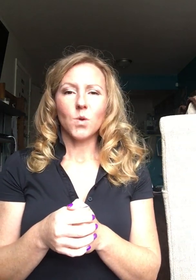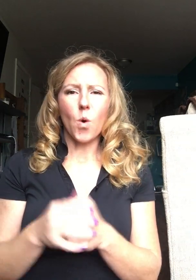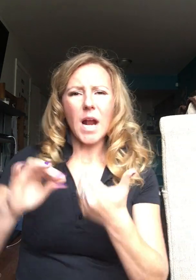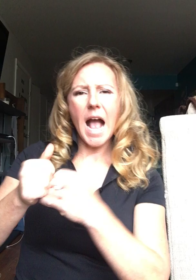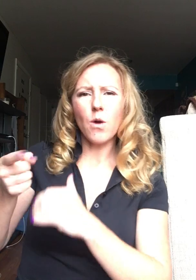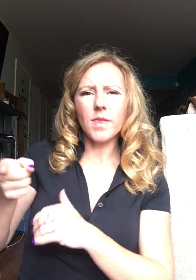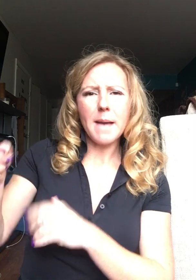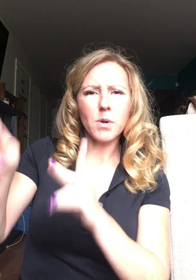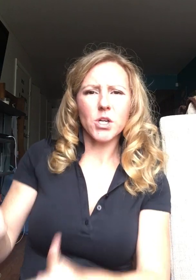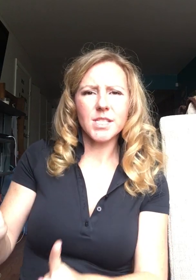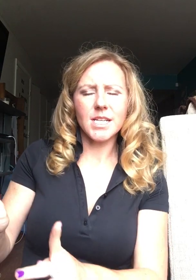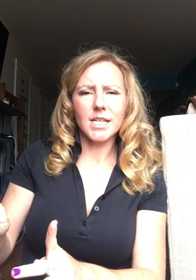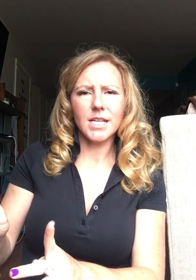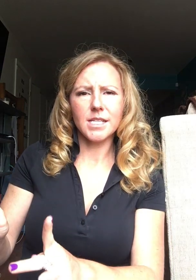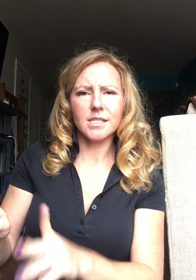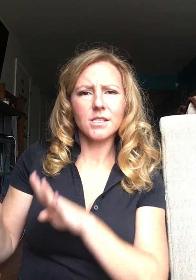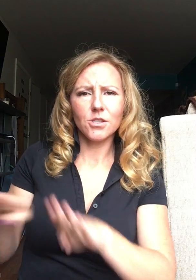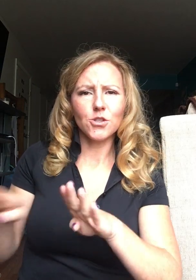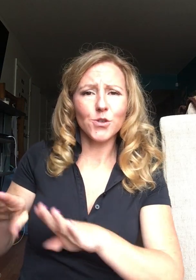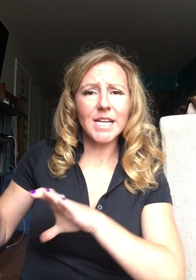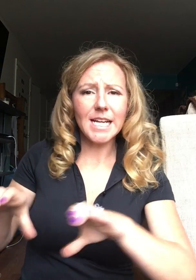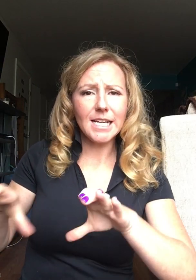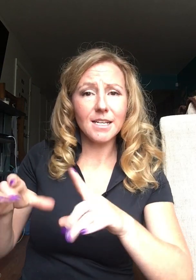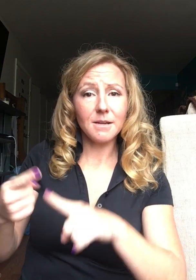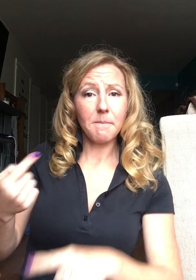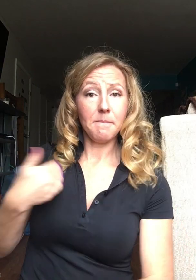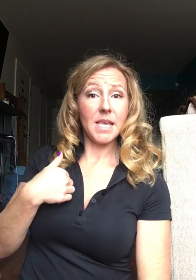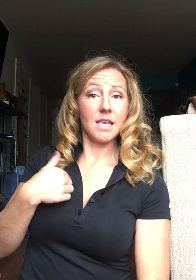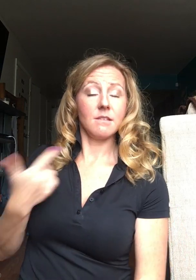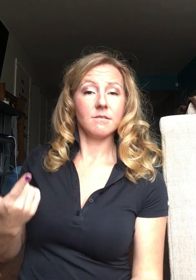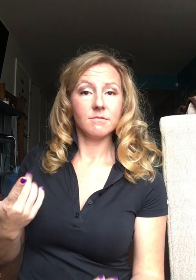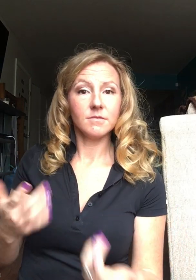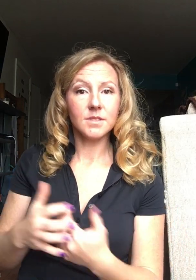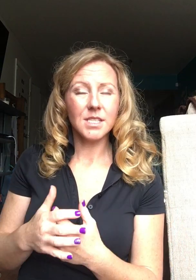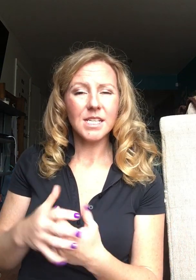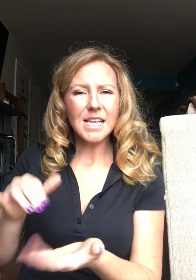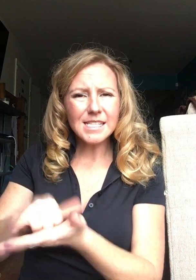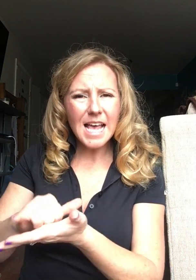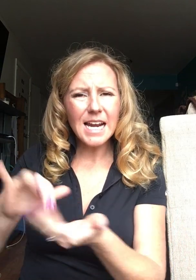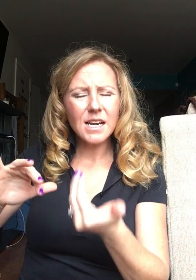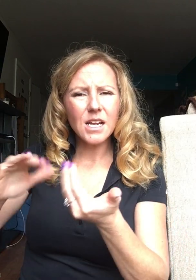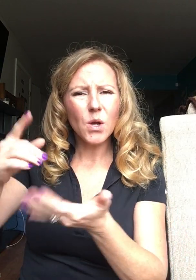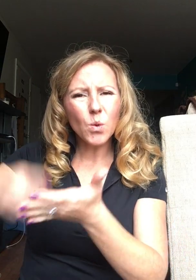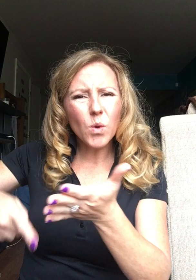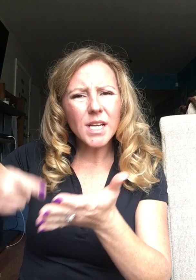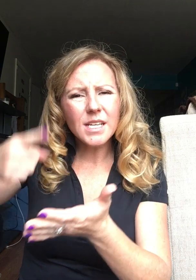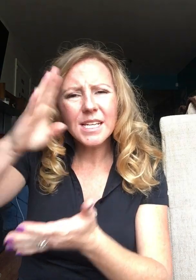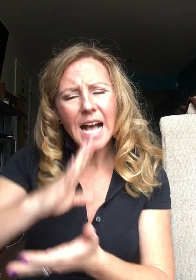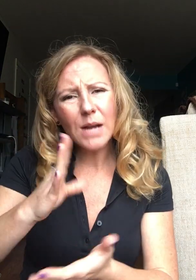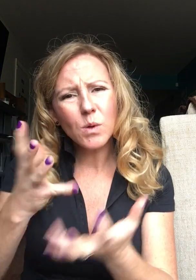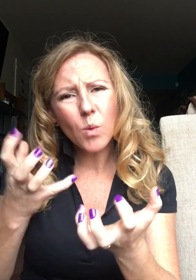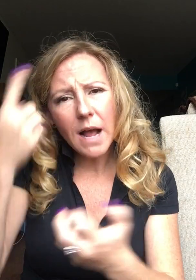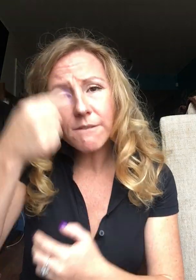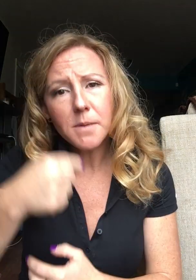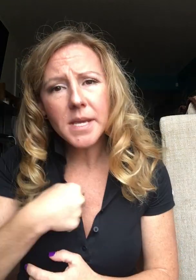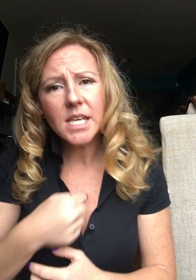Or how that person is treating me? Is that what God would want for me?